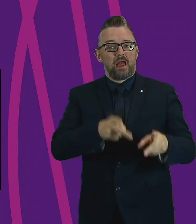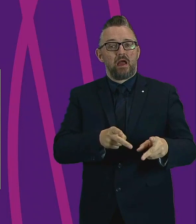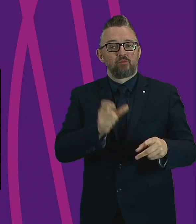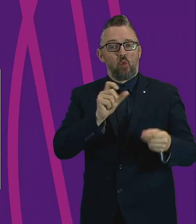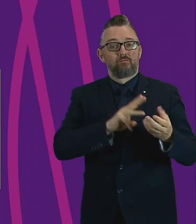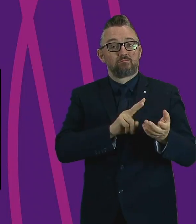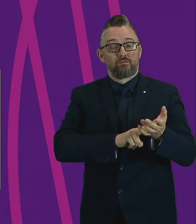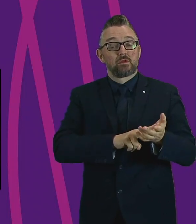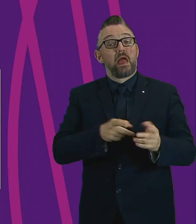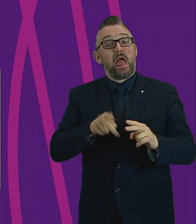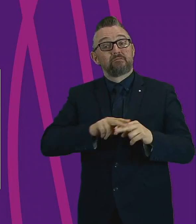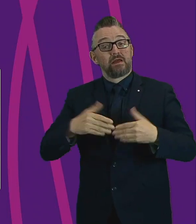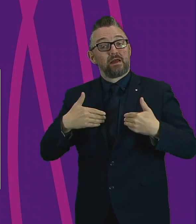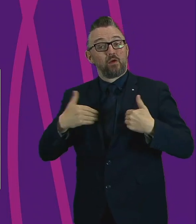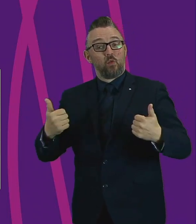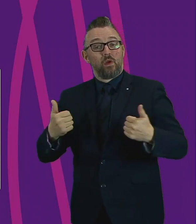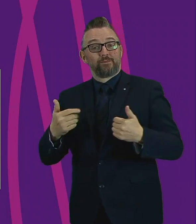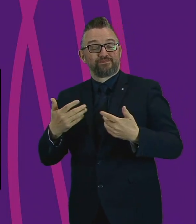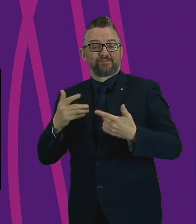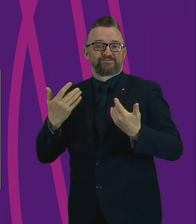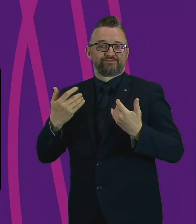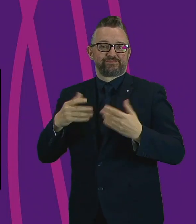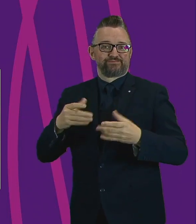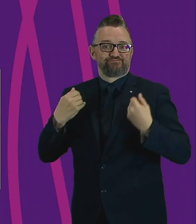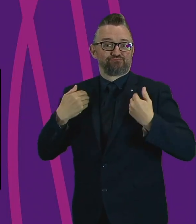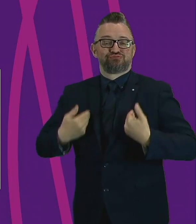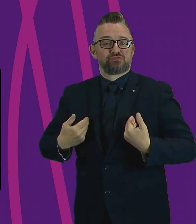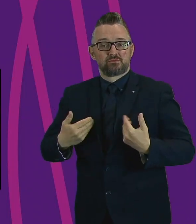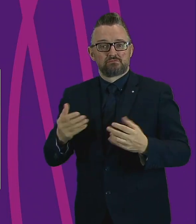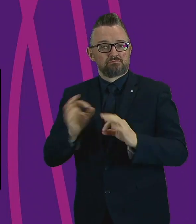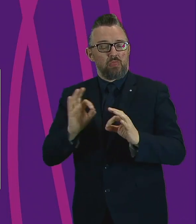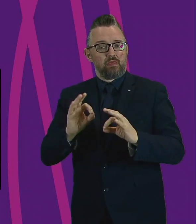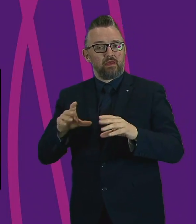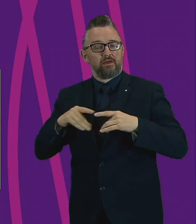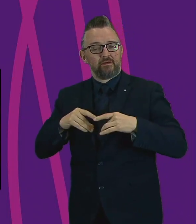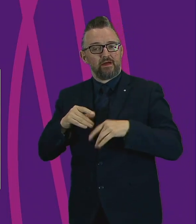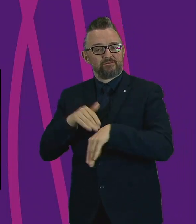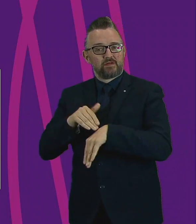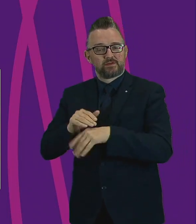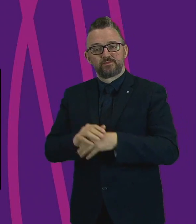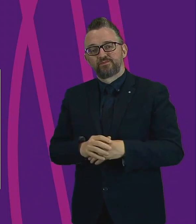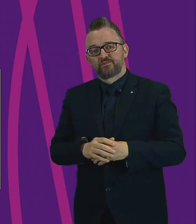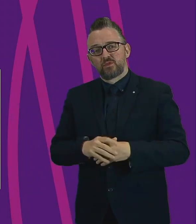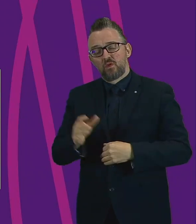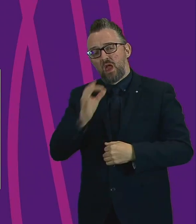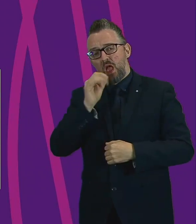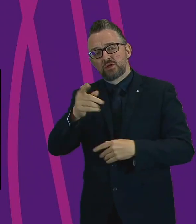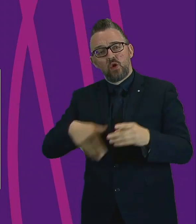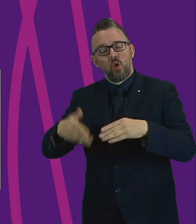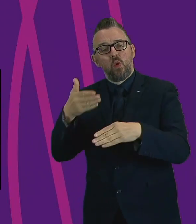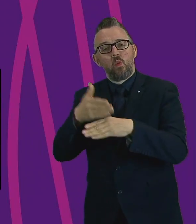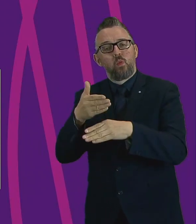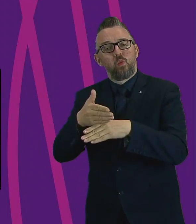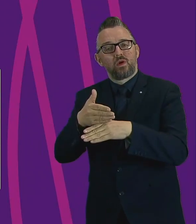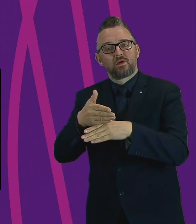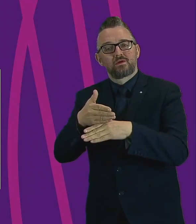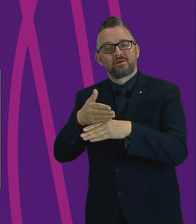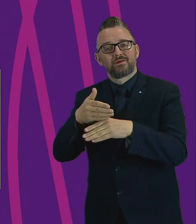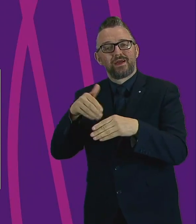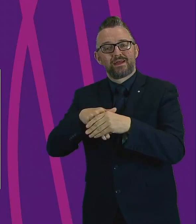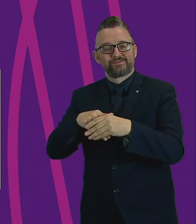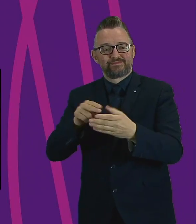a wealthier one. But you're also much more likely to have been asked to work on the front line, keeping the health and social care